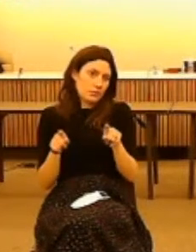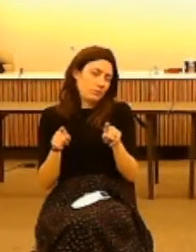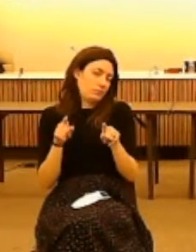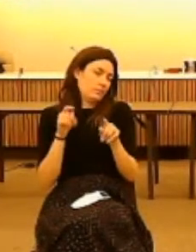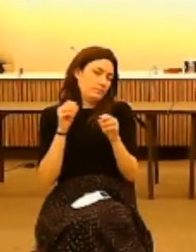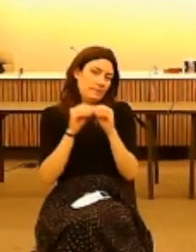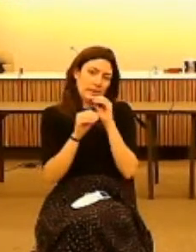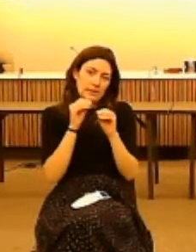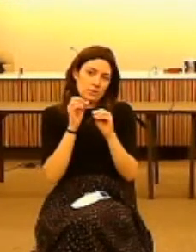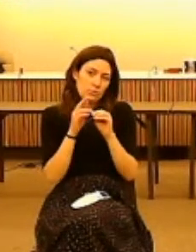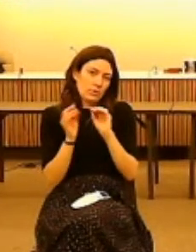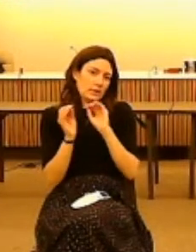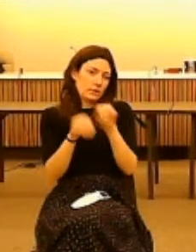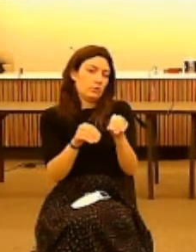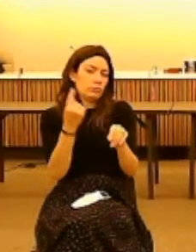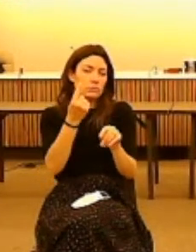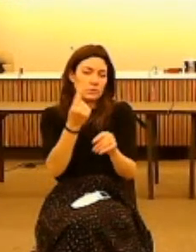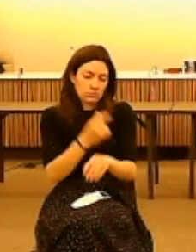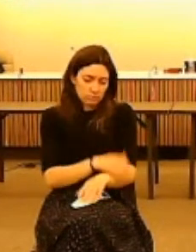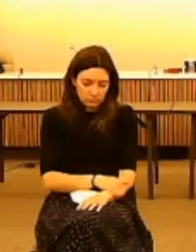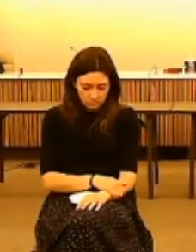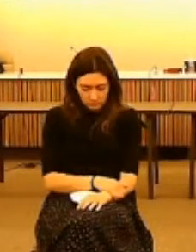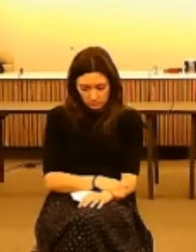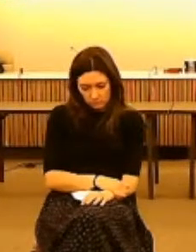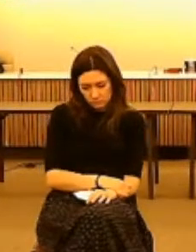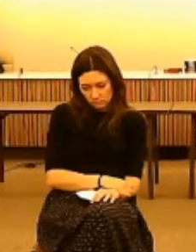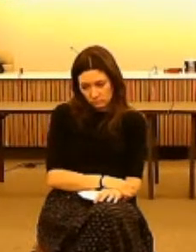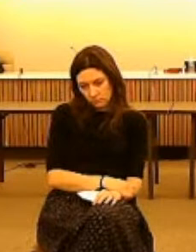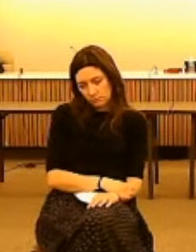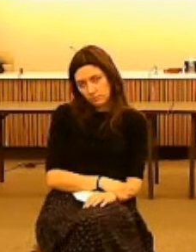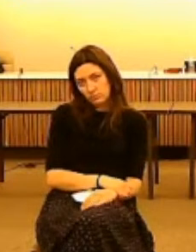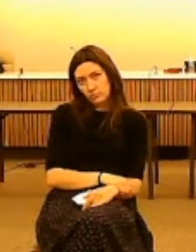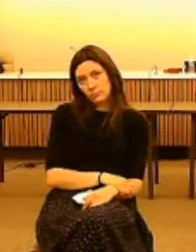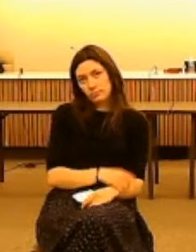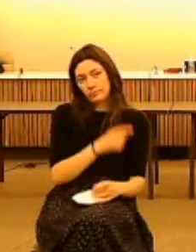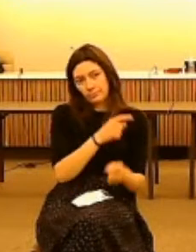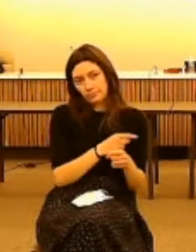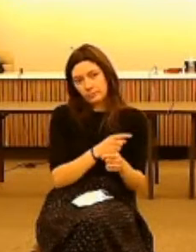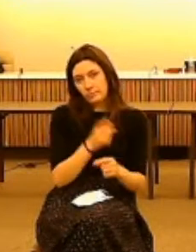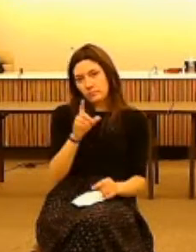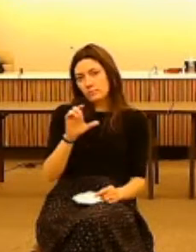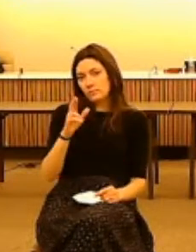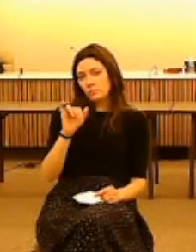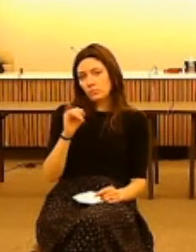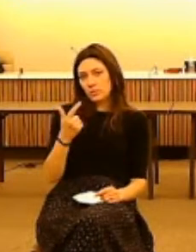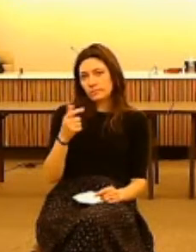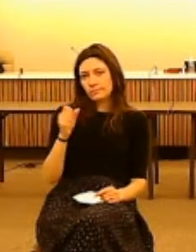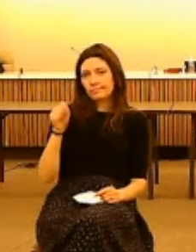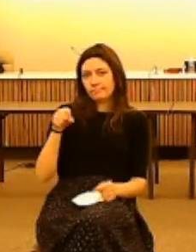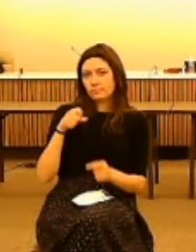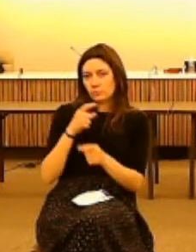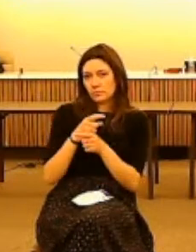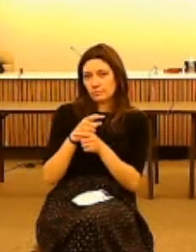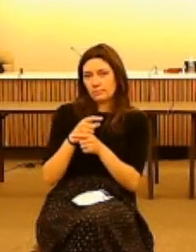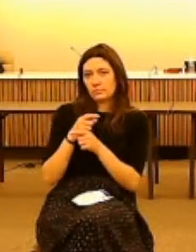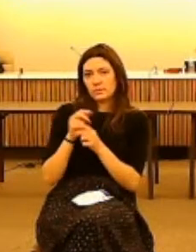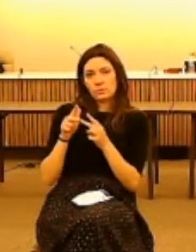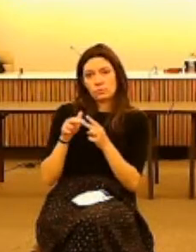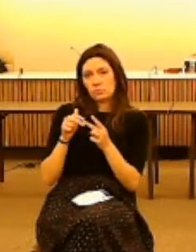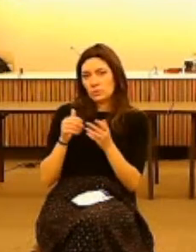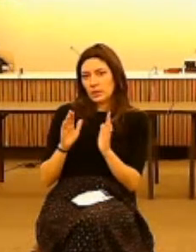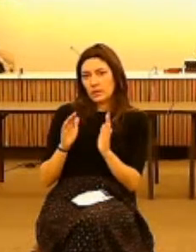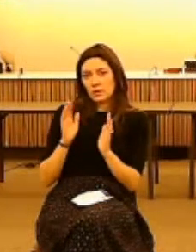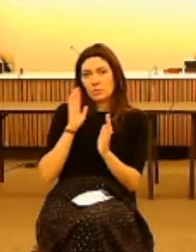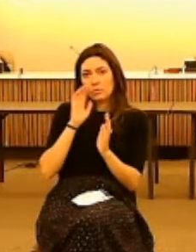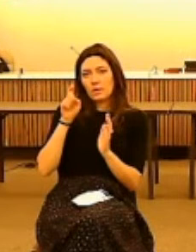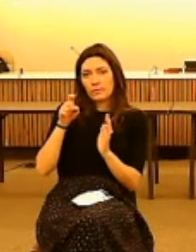know, installation or maintenance of the antennas on the tower. Right. And I would either way too, we'll have to just make some sort of provision.